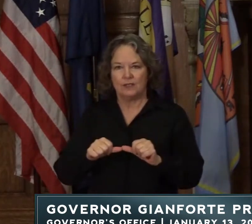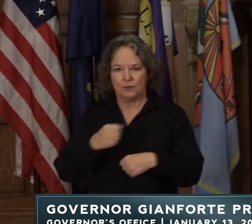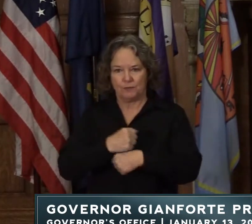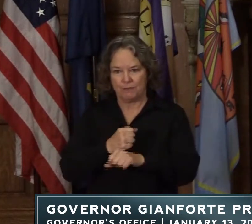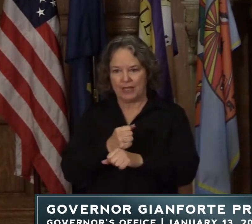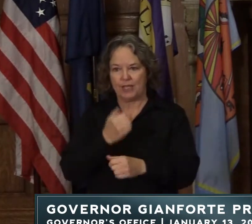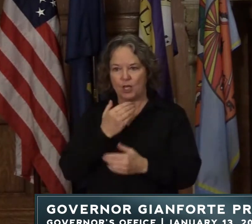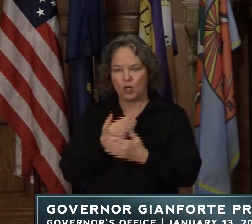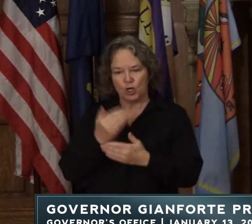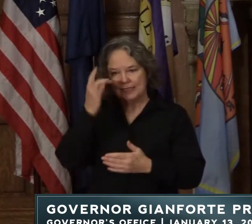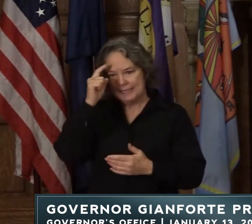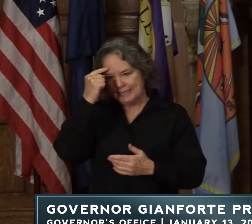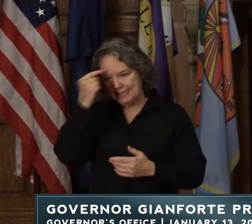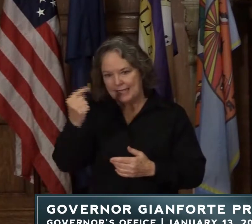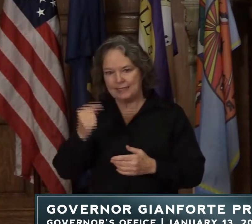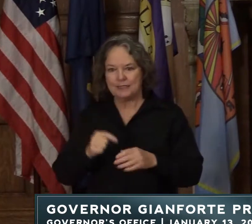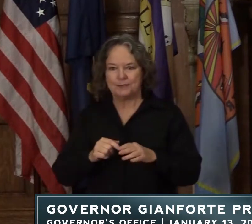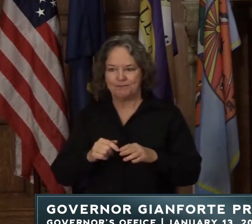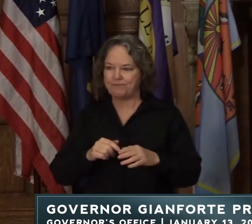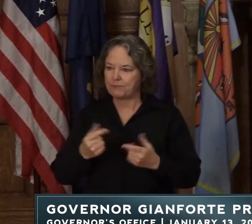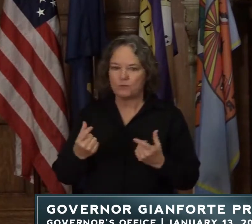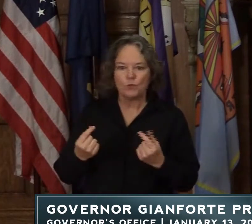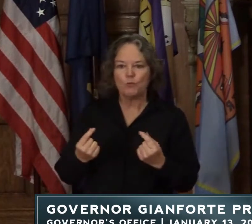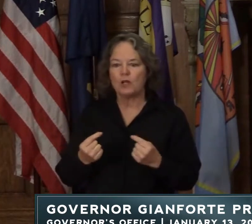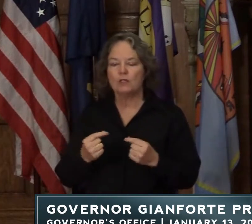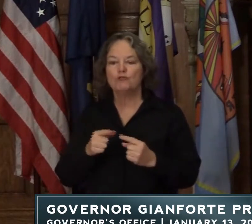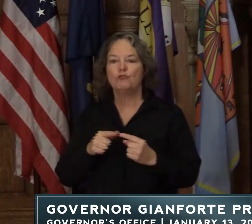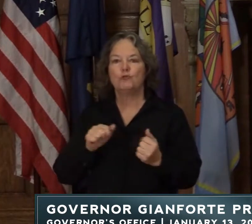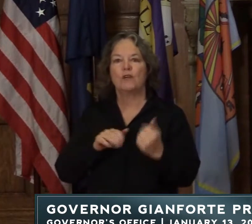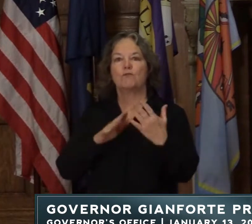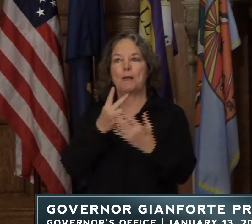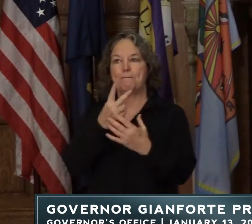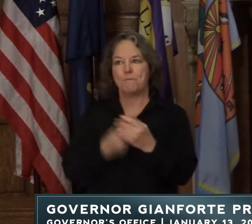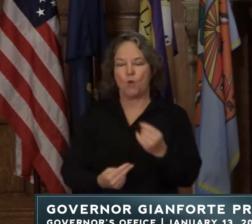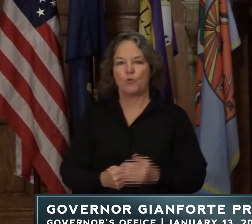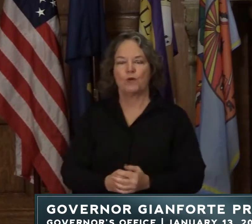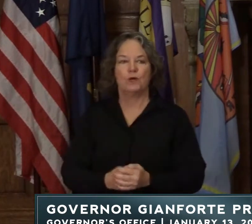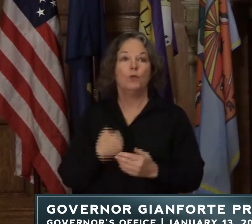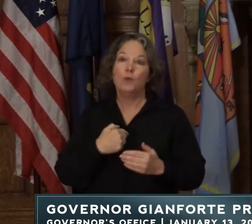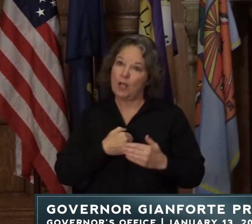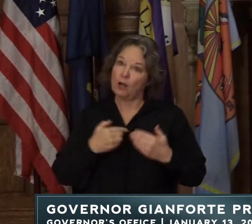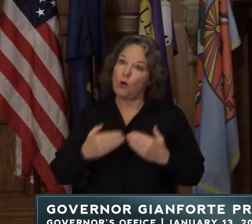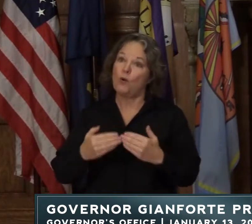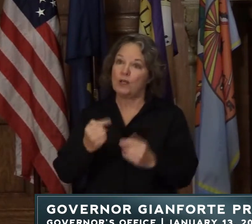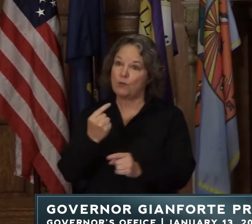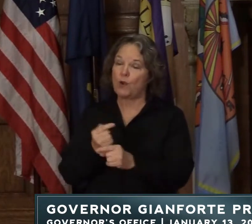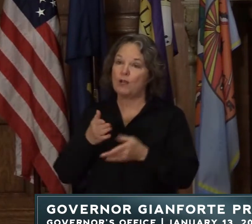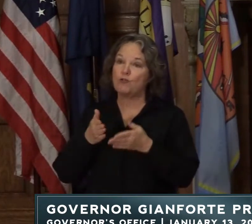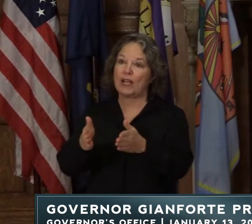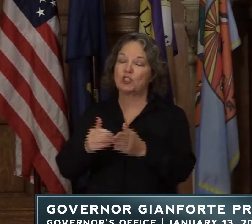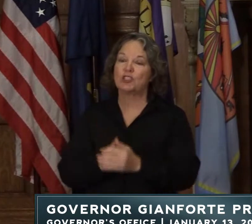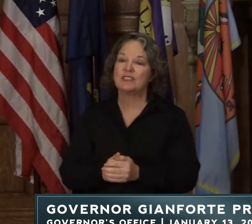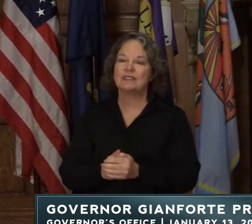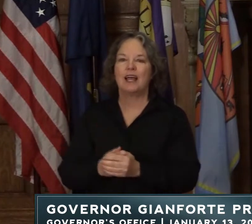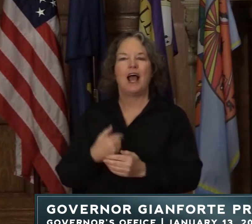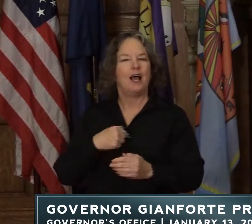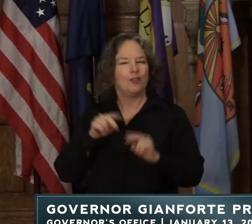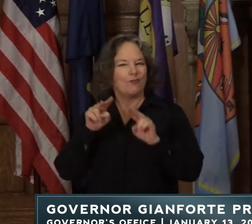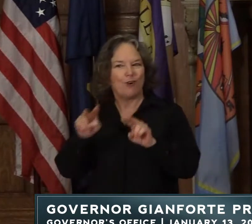to more effectively confront both. We are moving in the right direction, and I look forward to a day when we can